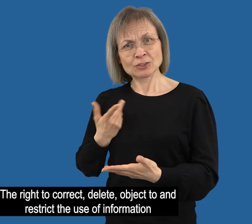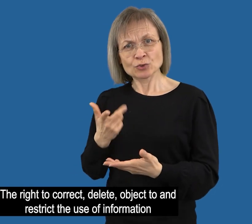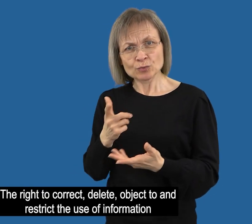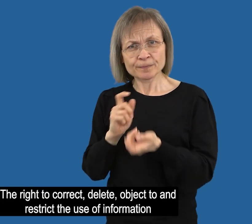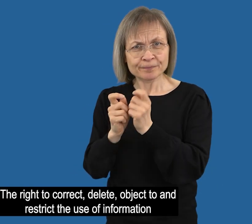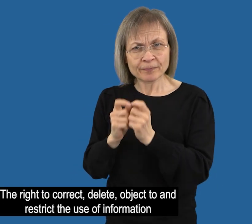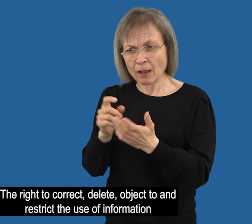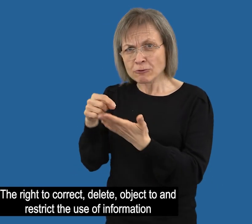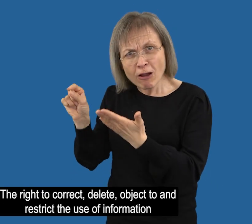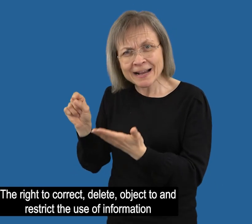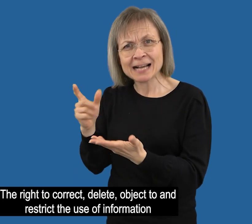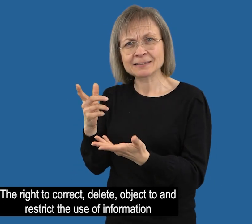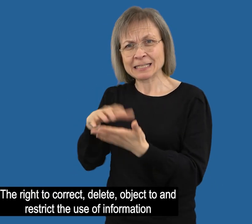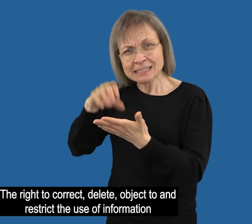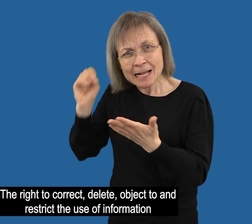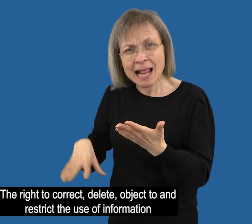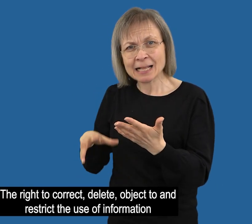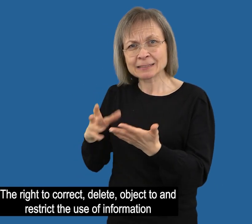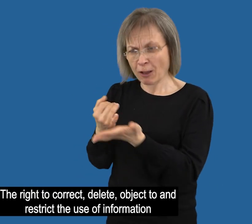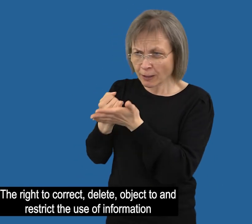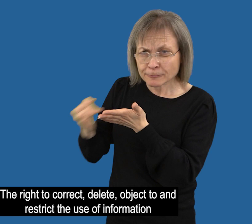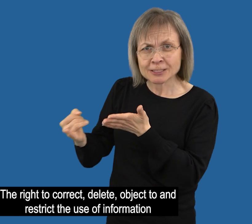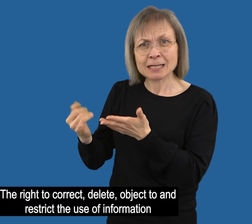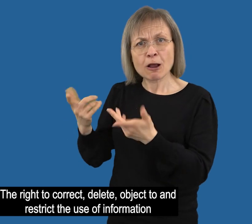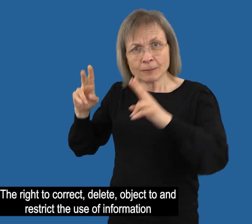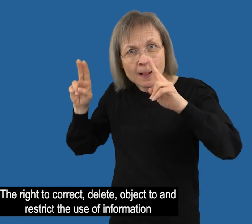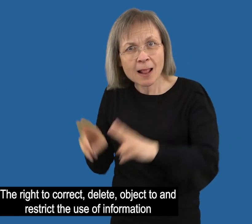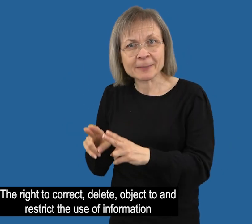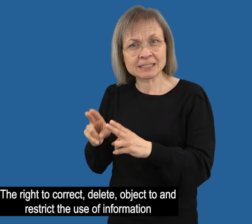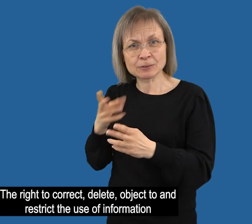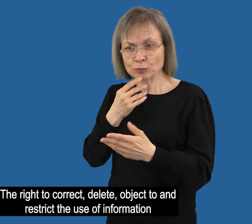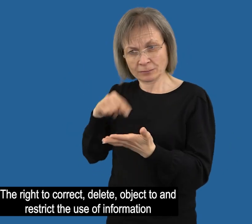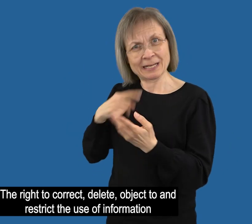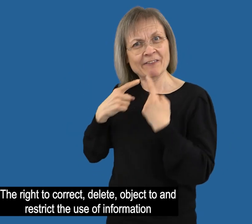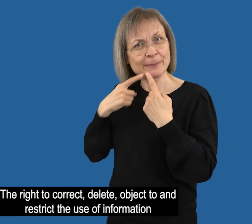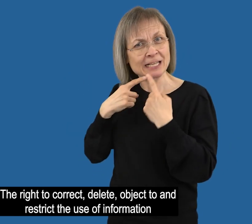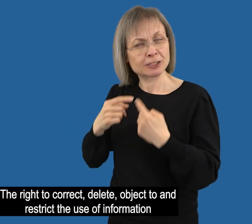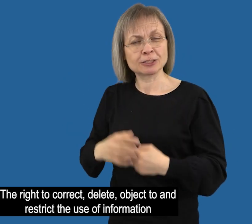The right to correct, delete, object to and restrict the use of information.